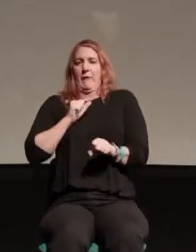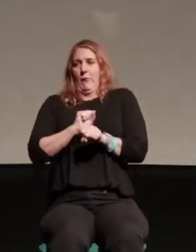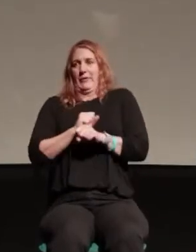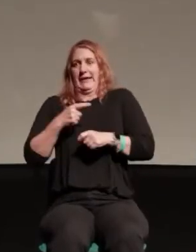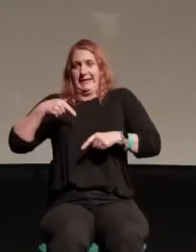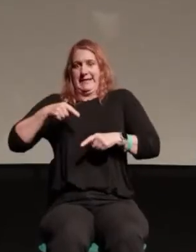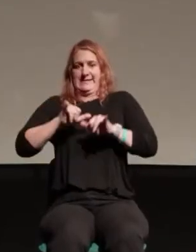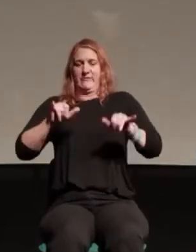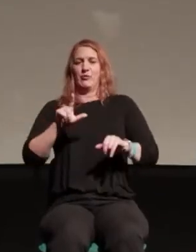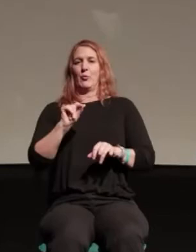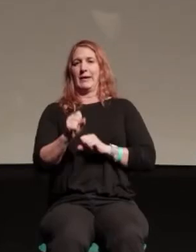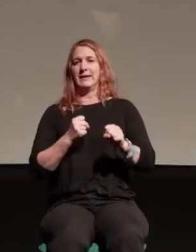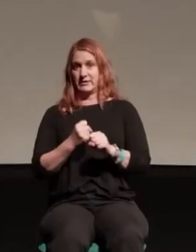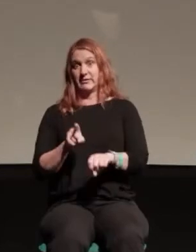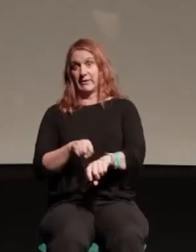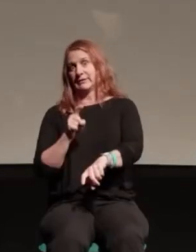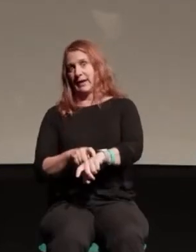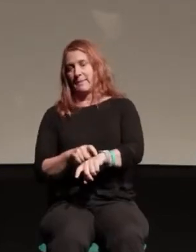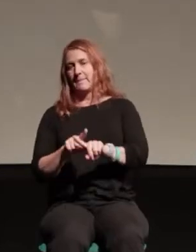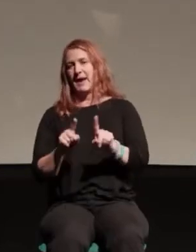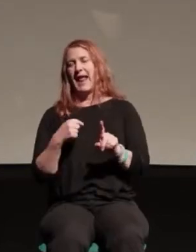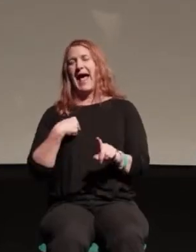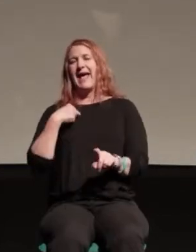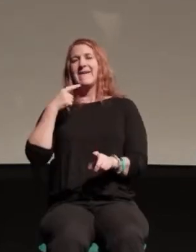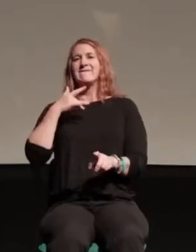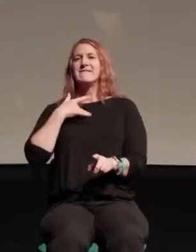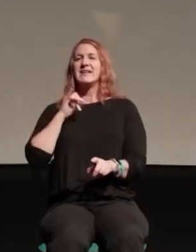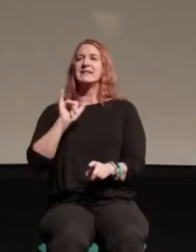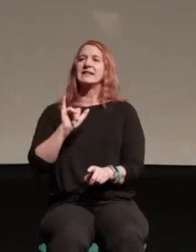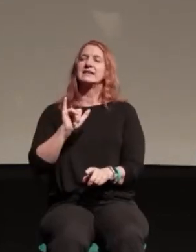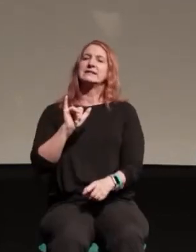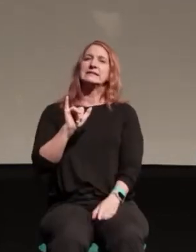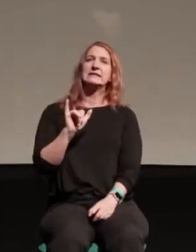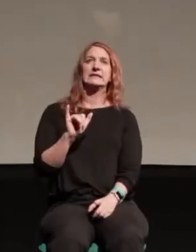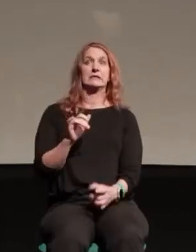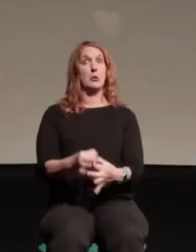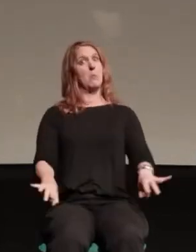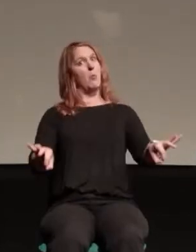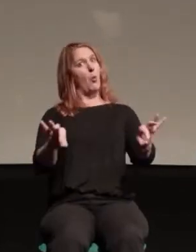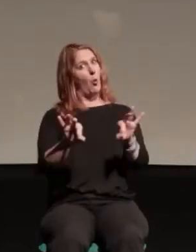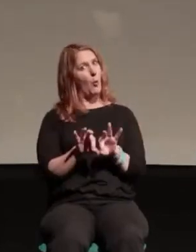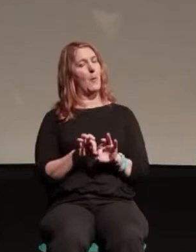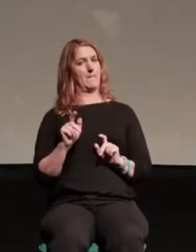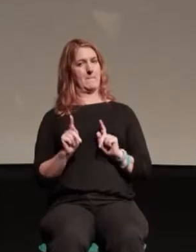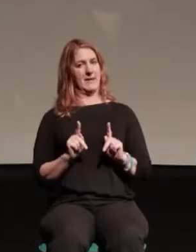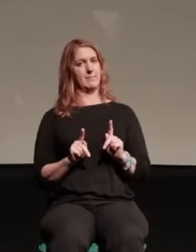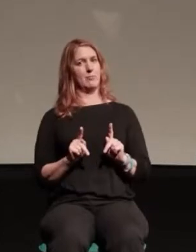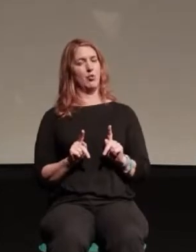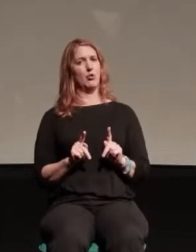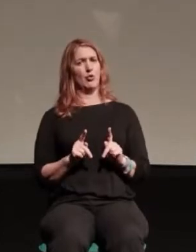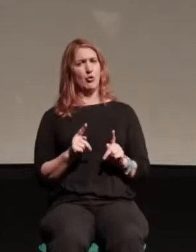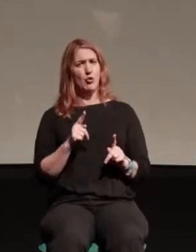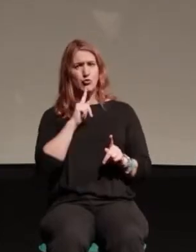is a long time. And I think that there are key figures within the system that have intention,